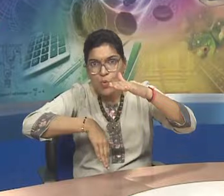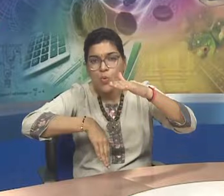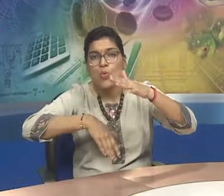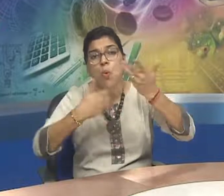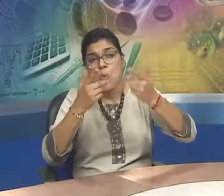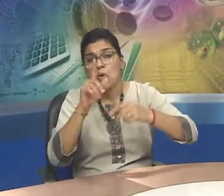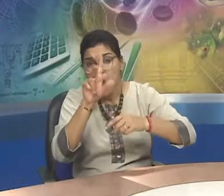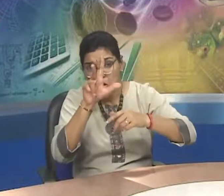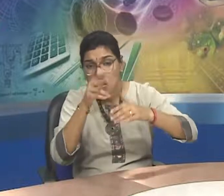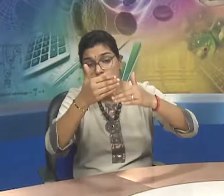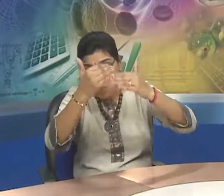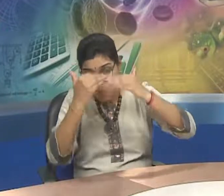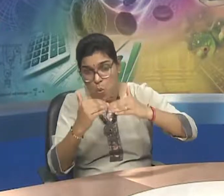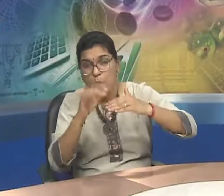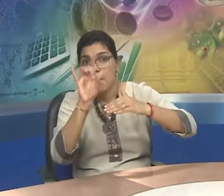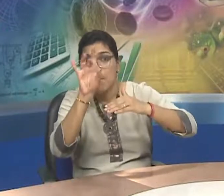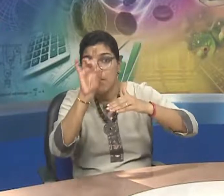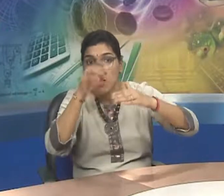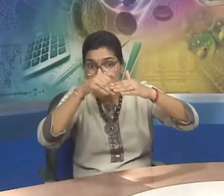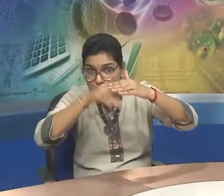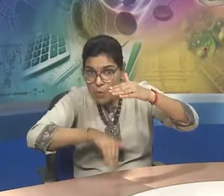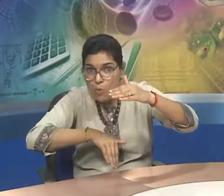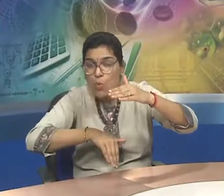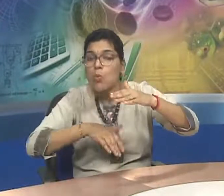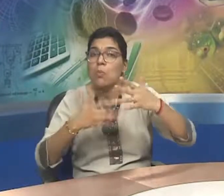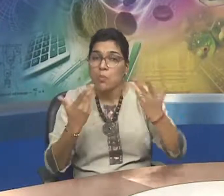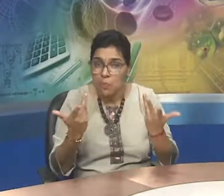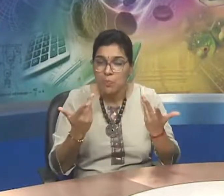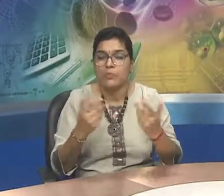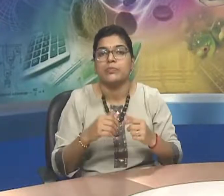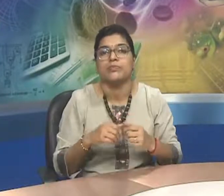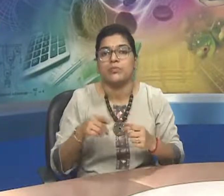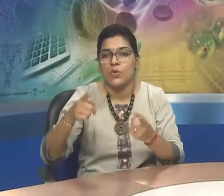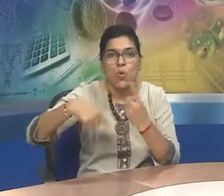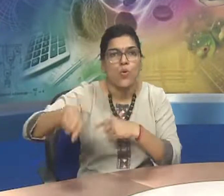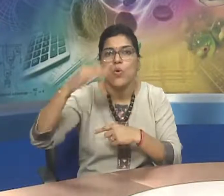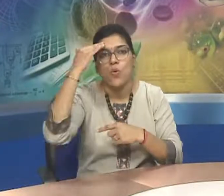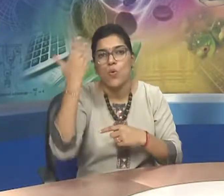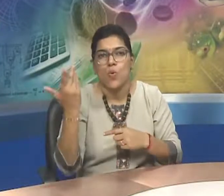know or is under